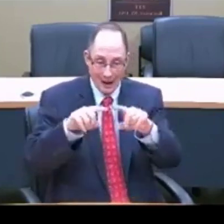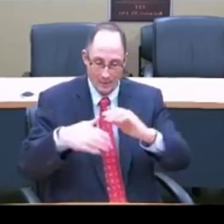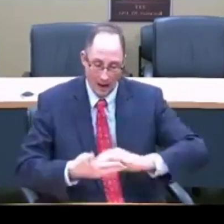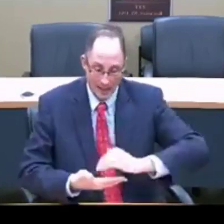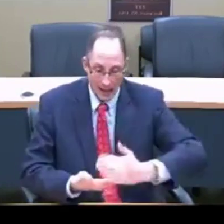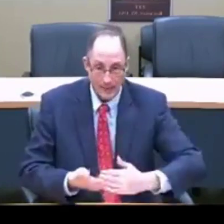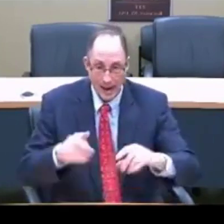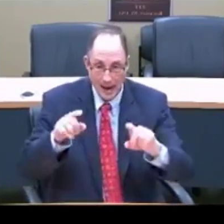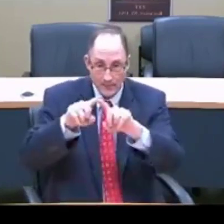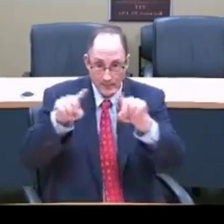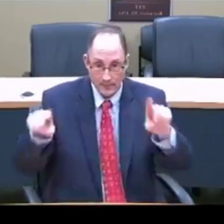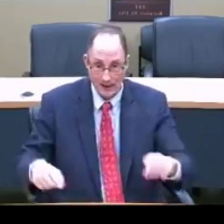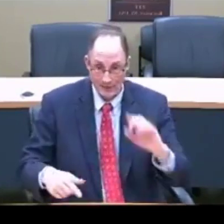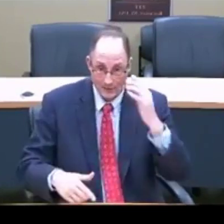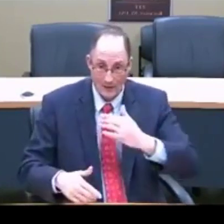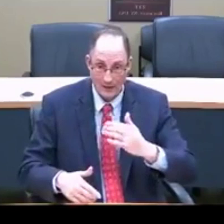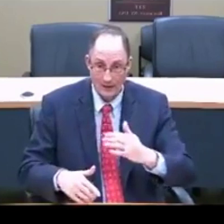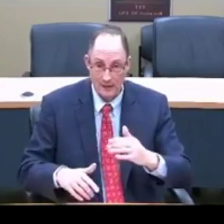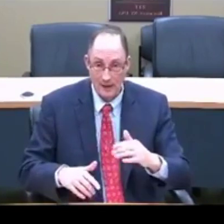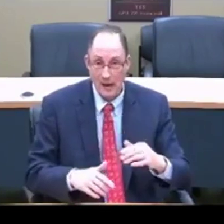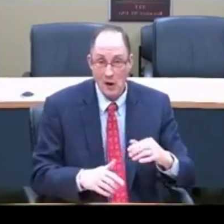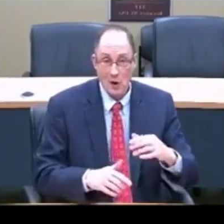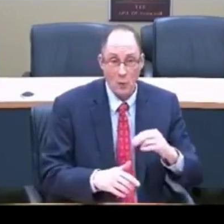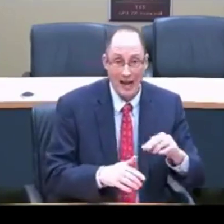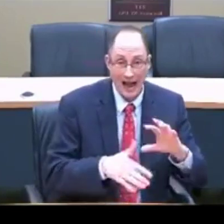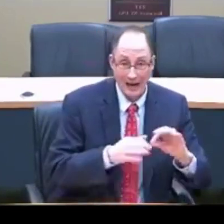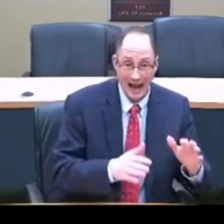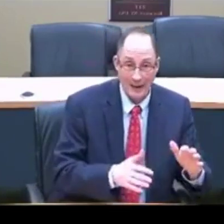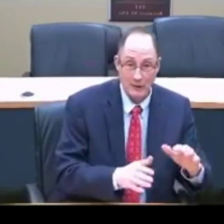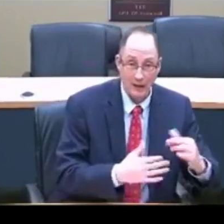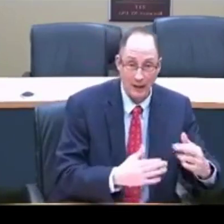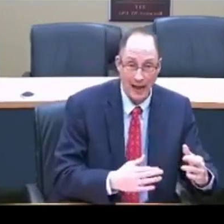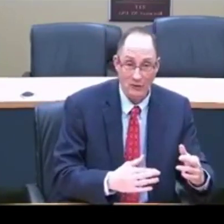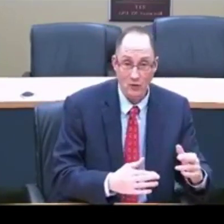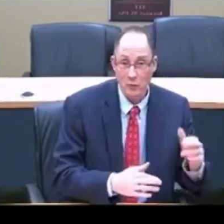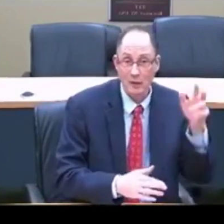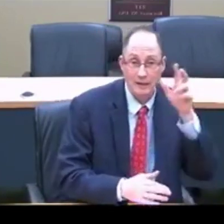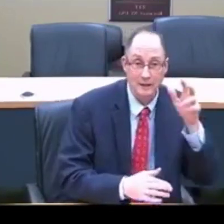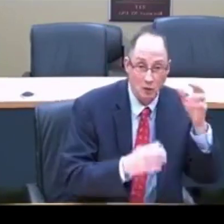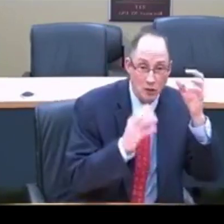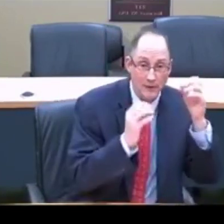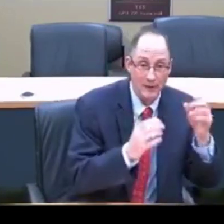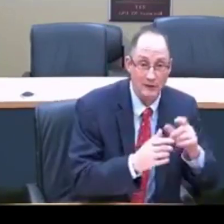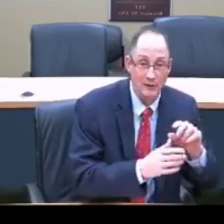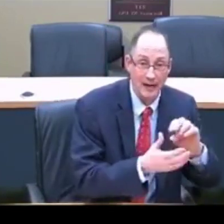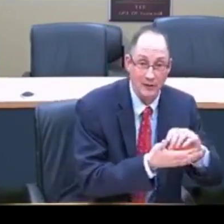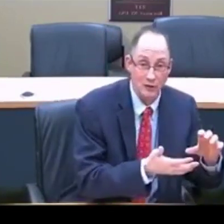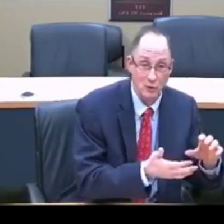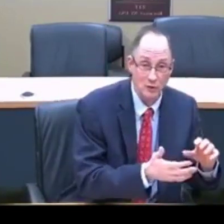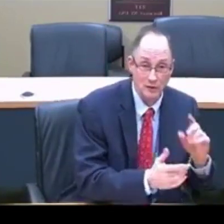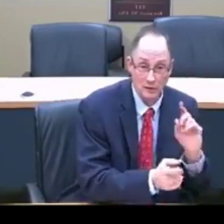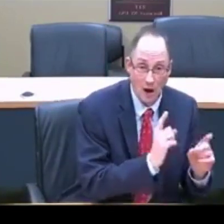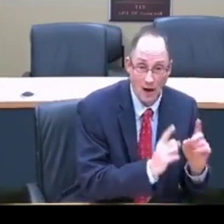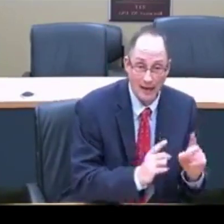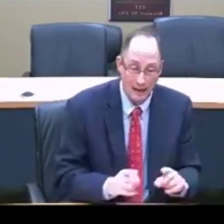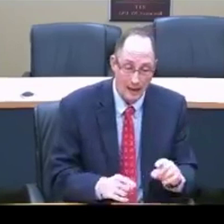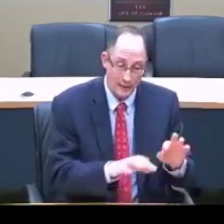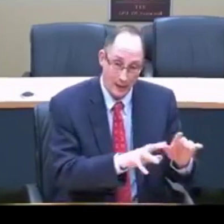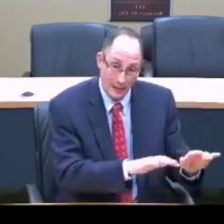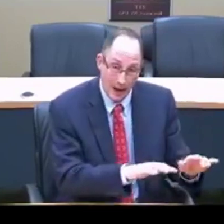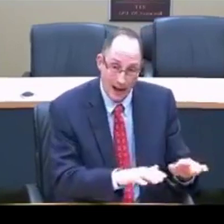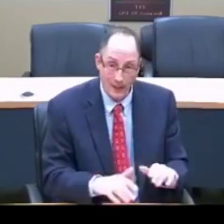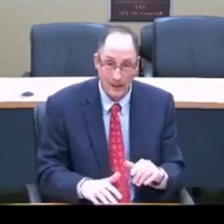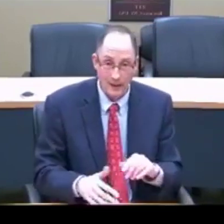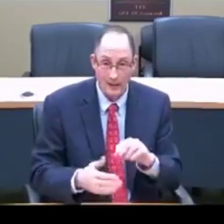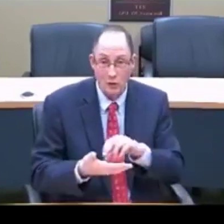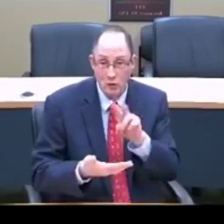a laptop in front of us. We have a caption in the classroom. We're listening to the professor and the students talking. They'll be